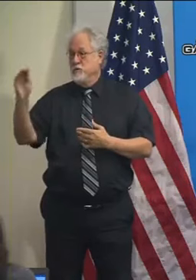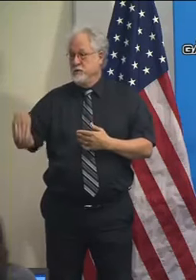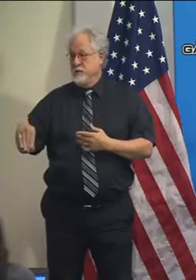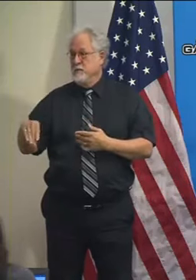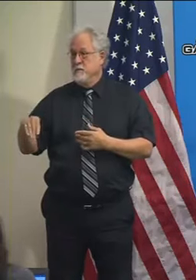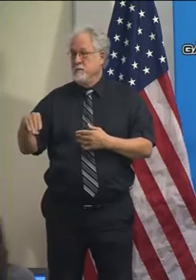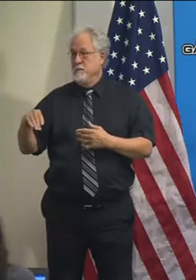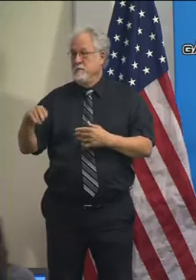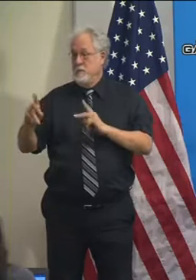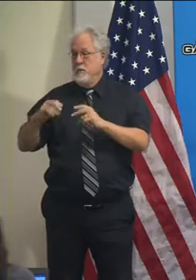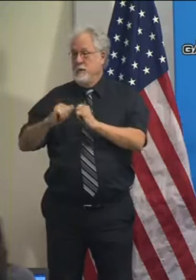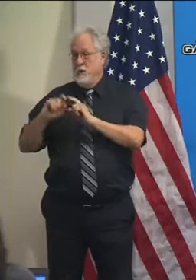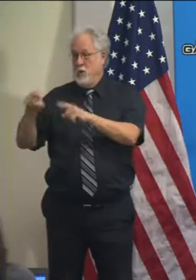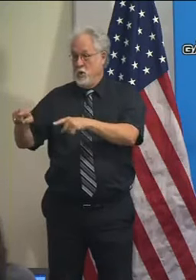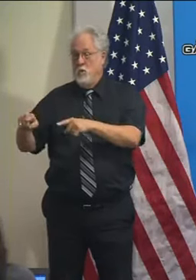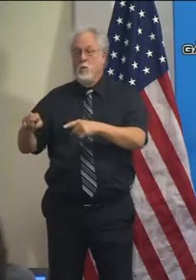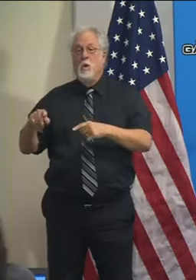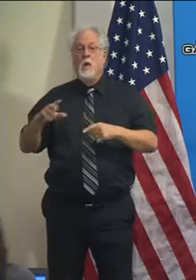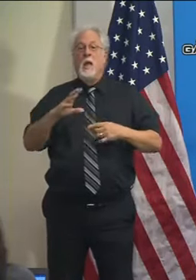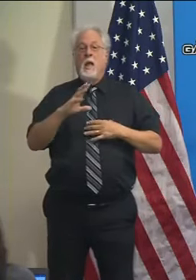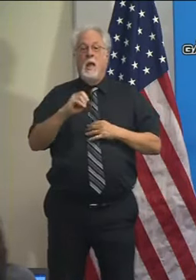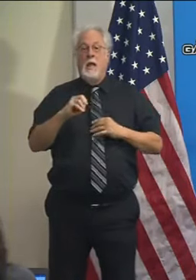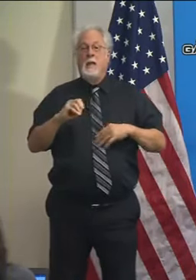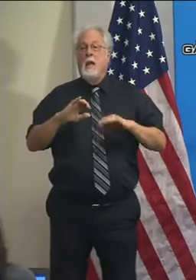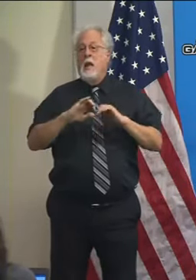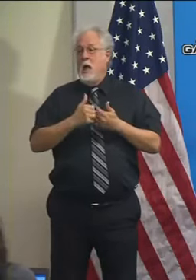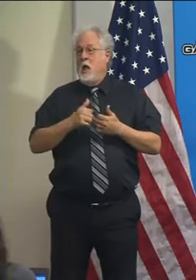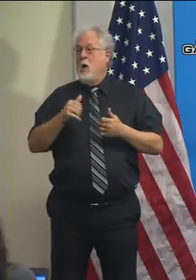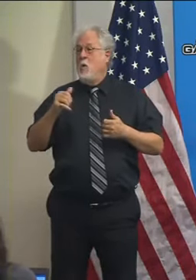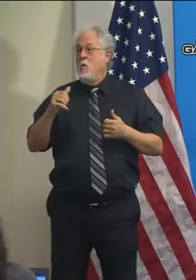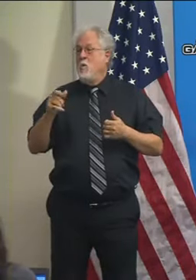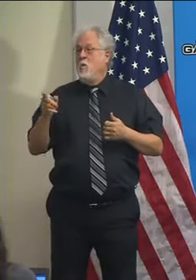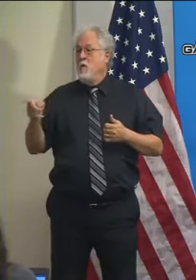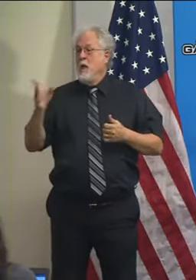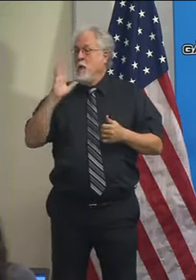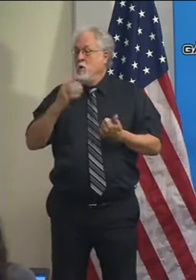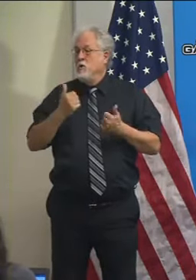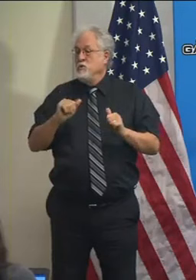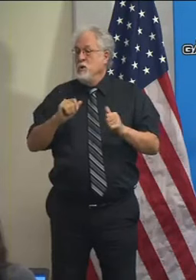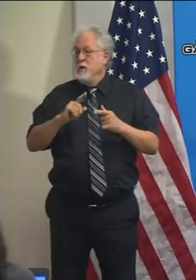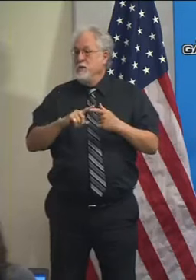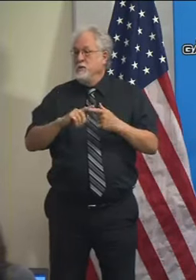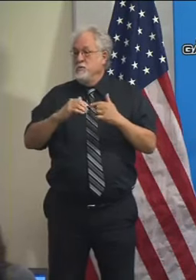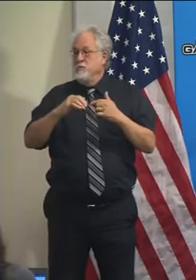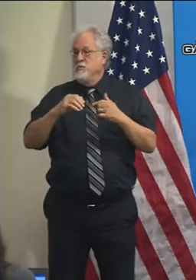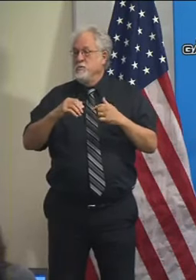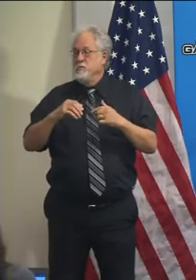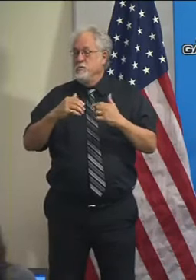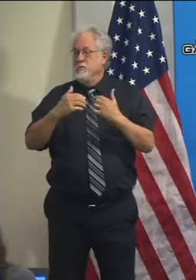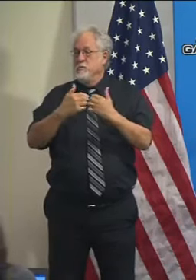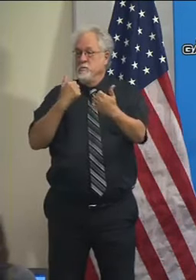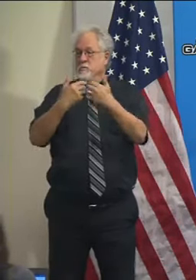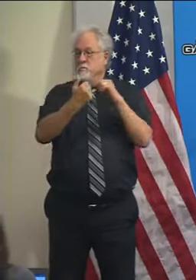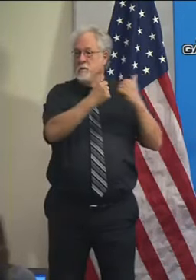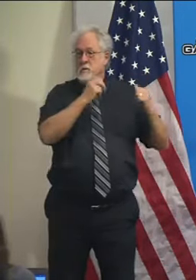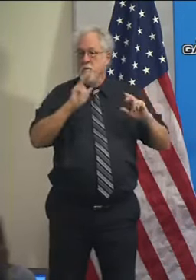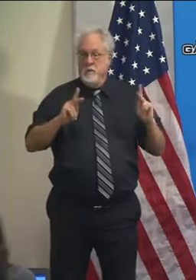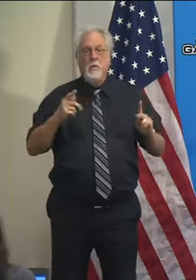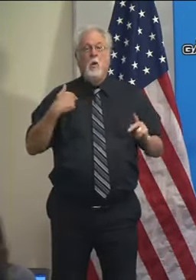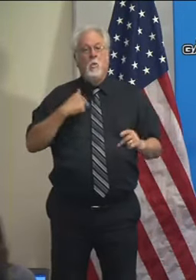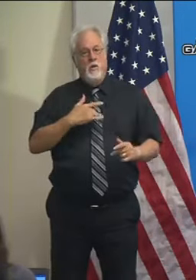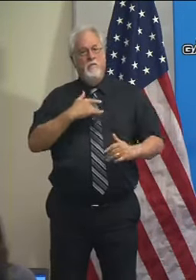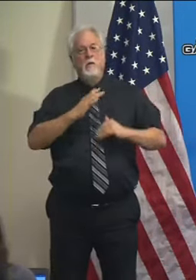and so forth, and the way that they're going to try to enforce the mitigation measures and so forth, we